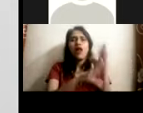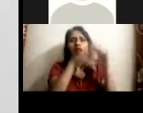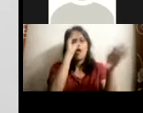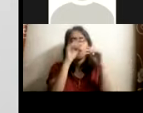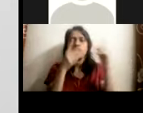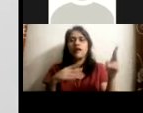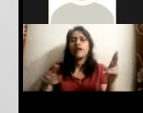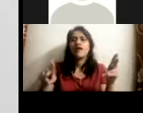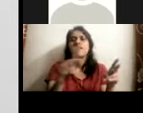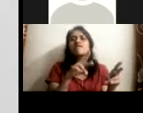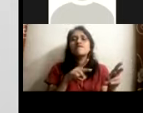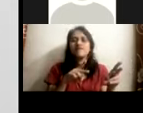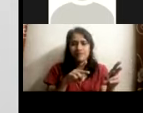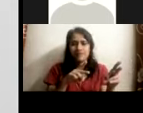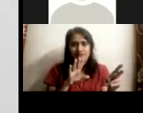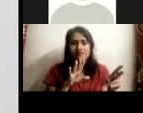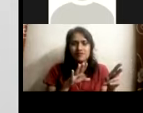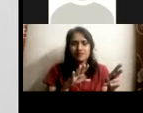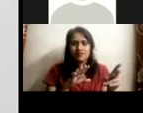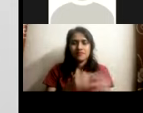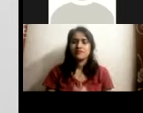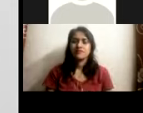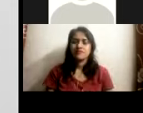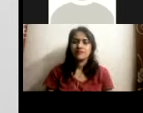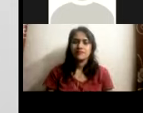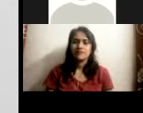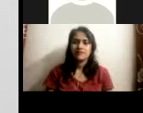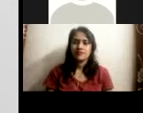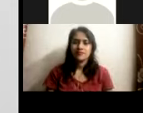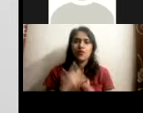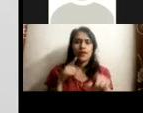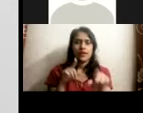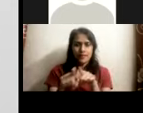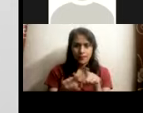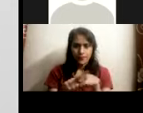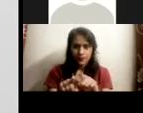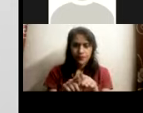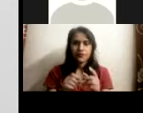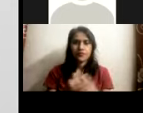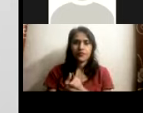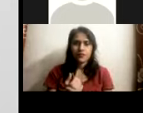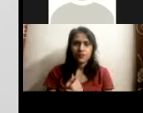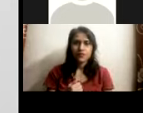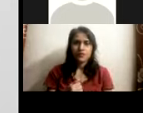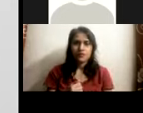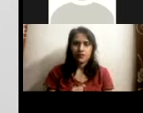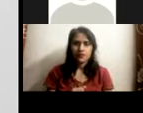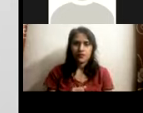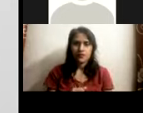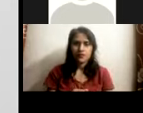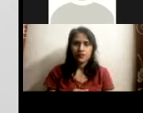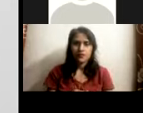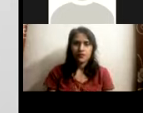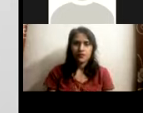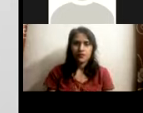that depends on the person who's deriving that knowledge. For example, for somebody like me,